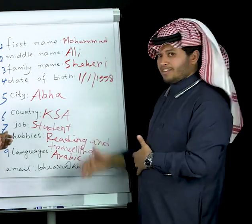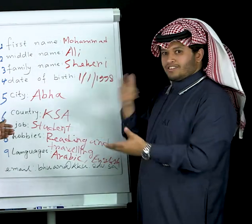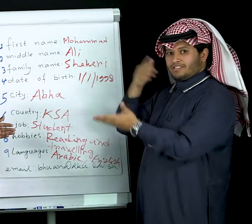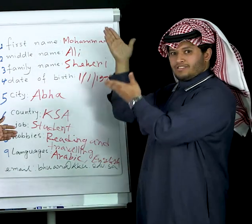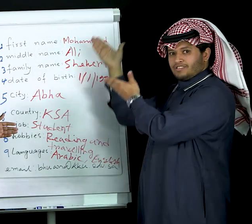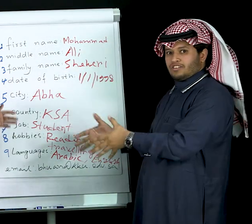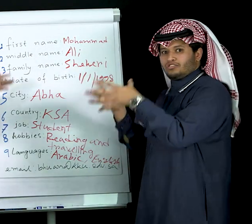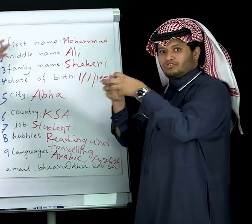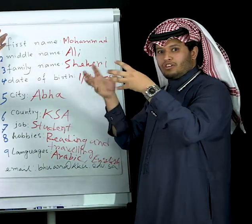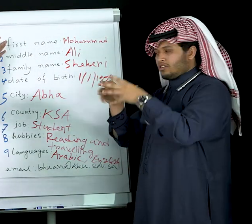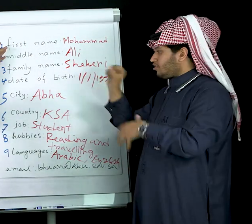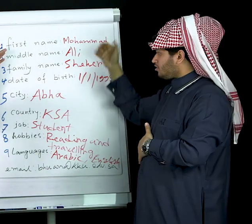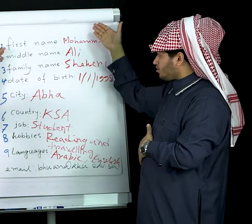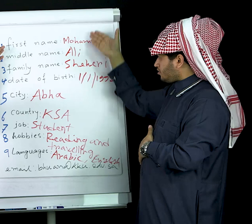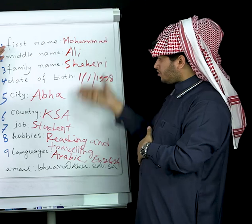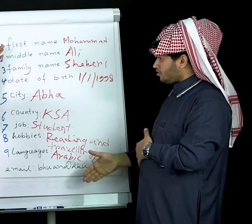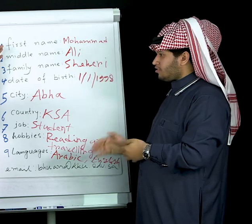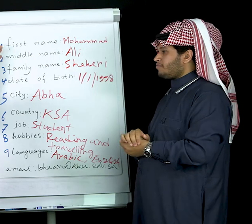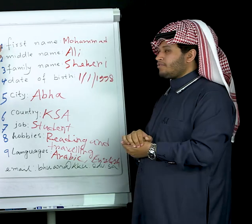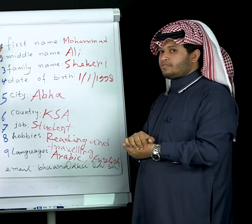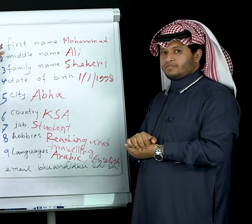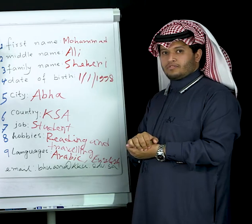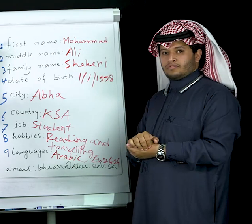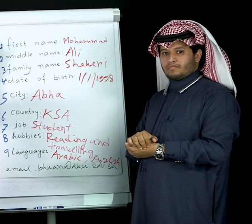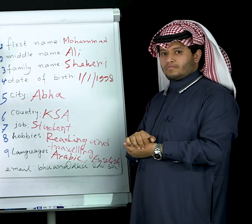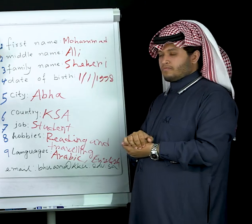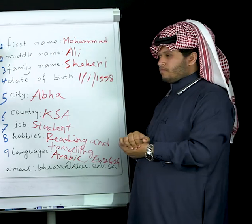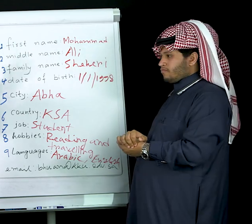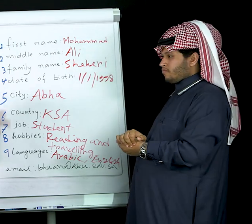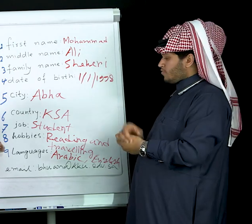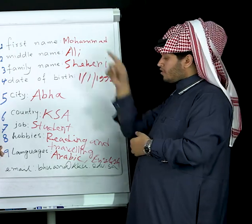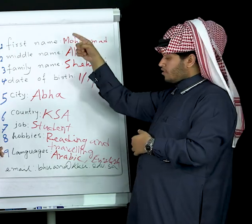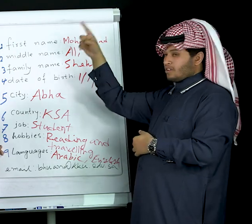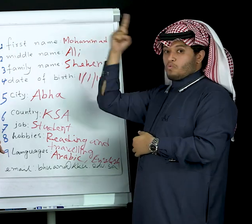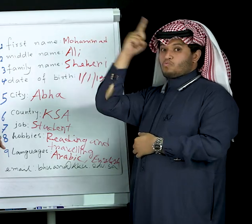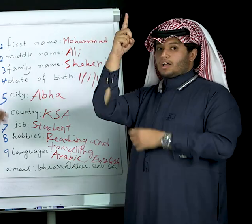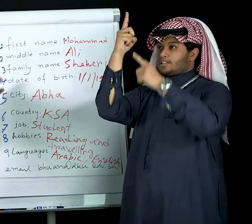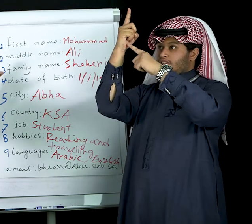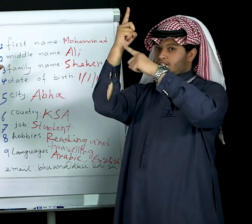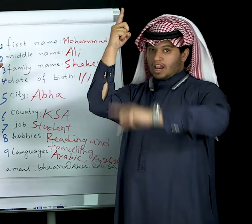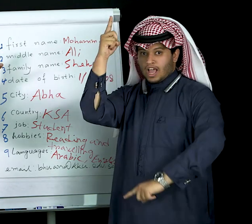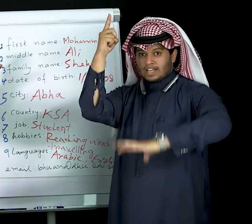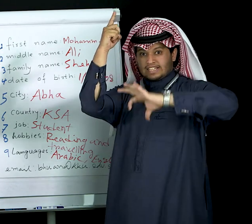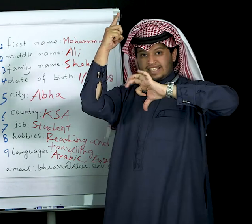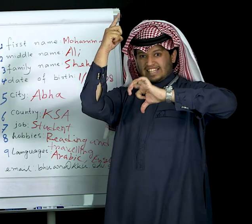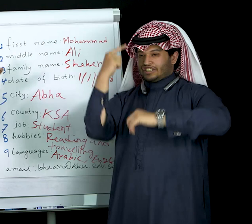you write all this information regarding yourself from number 1 to 9. And this should